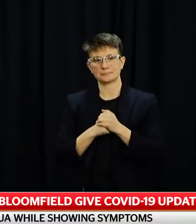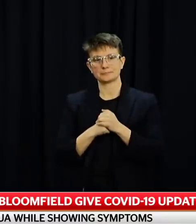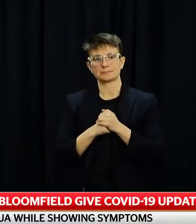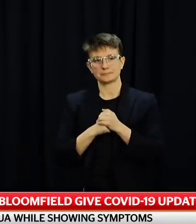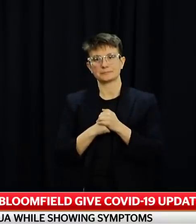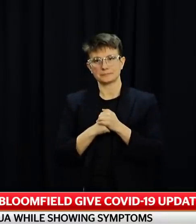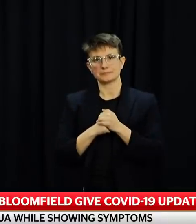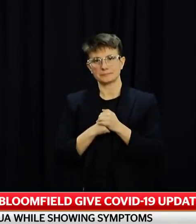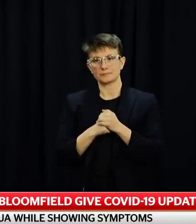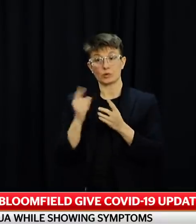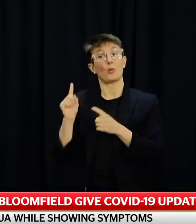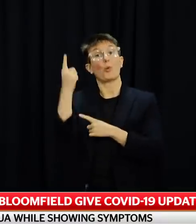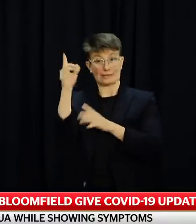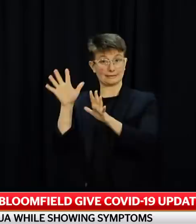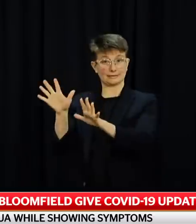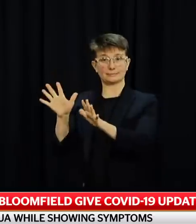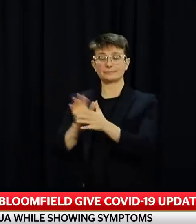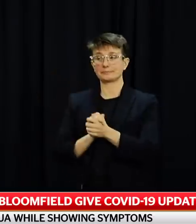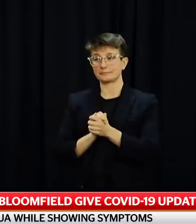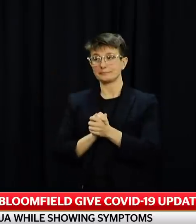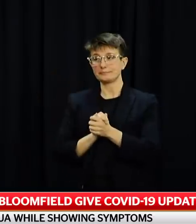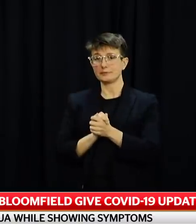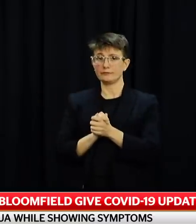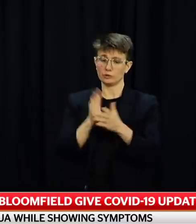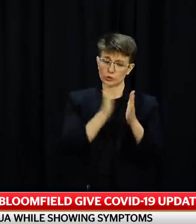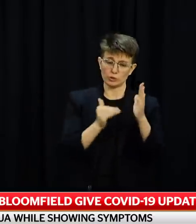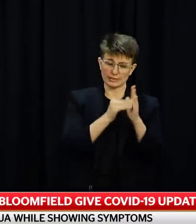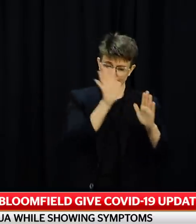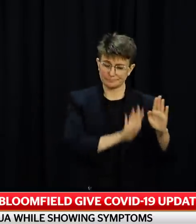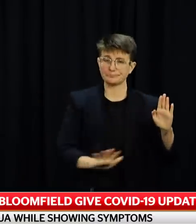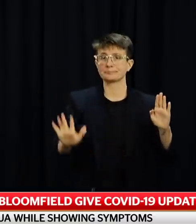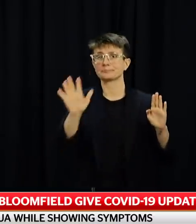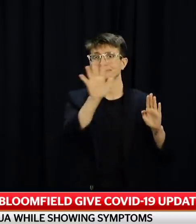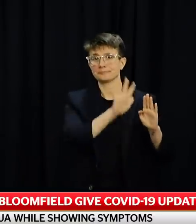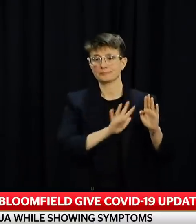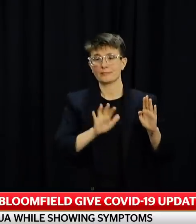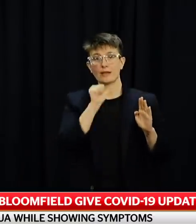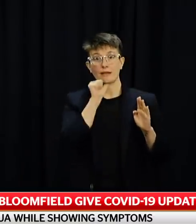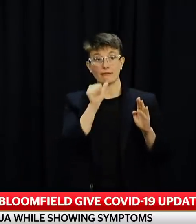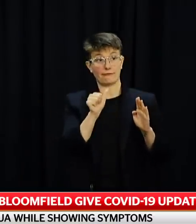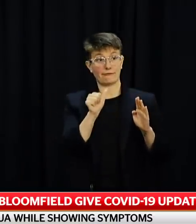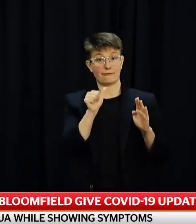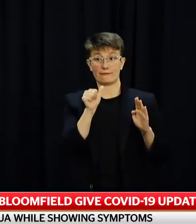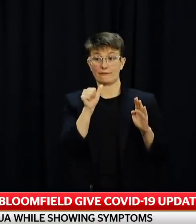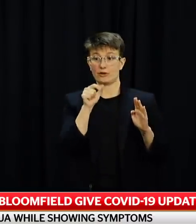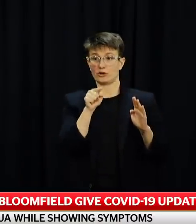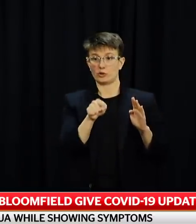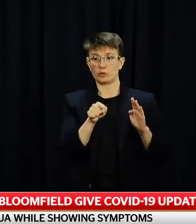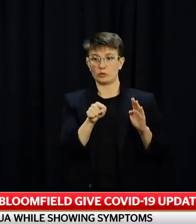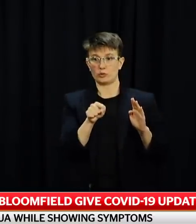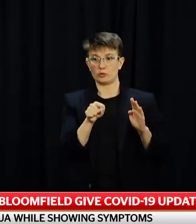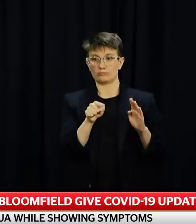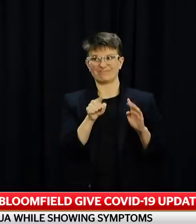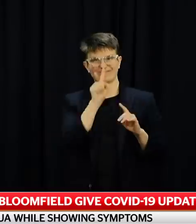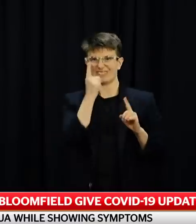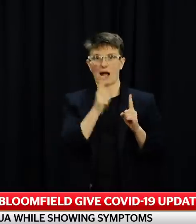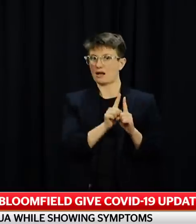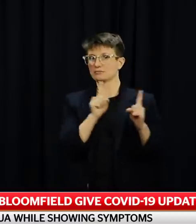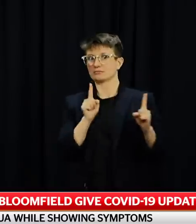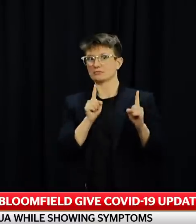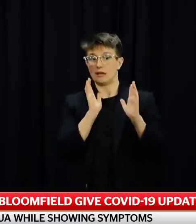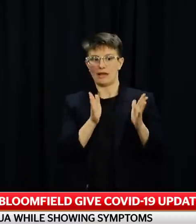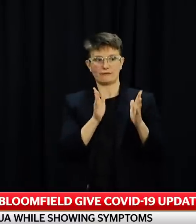the Auckland region. For the rest of New Zealand, if you are in an environment where social distancing is an